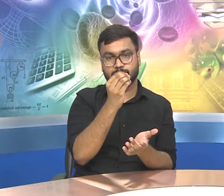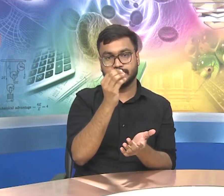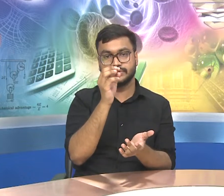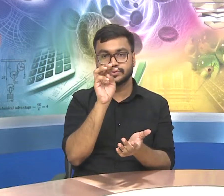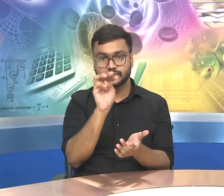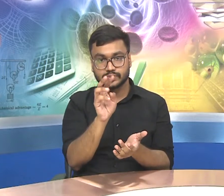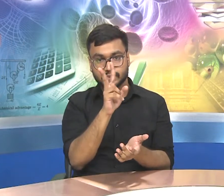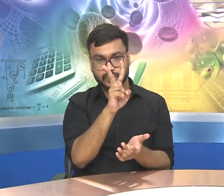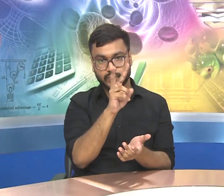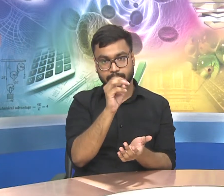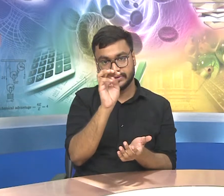2810